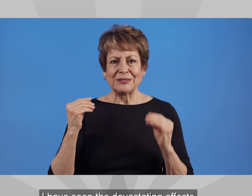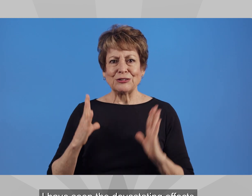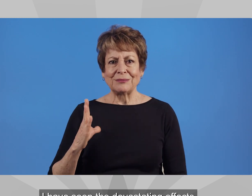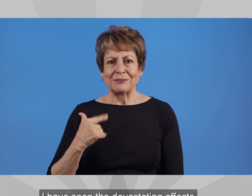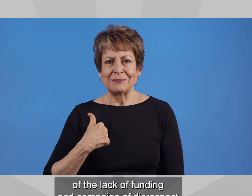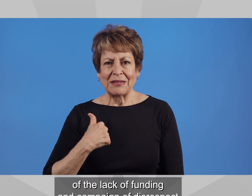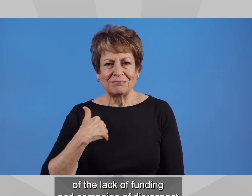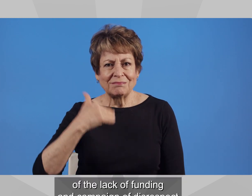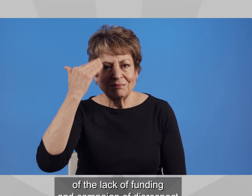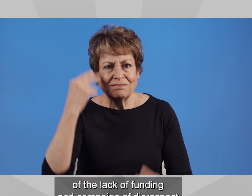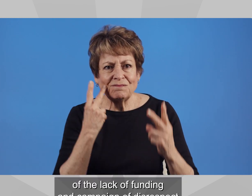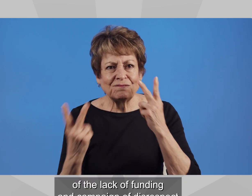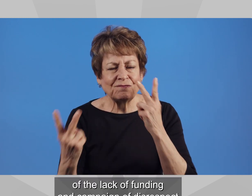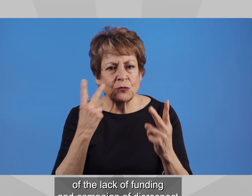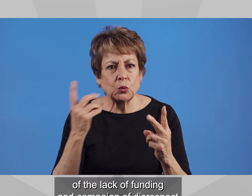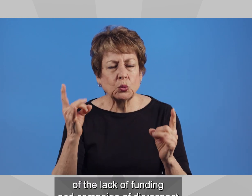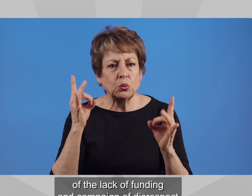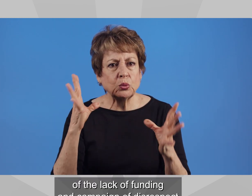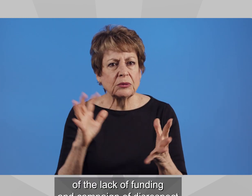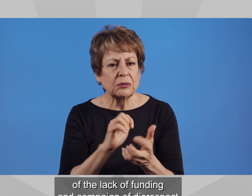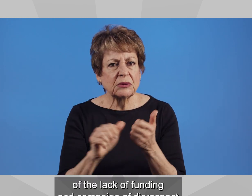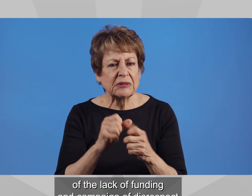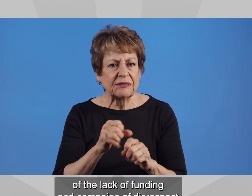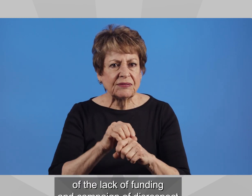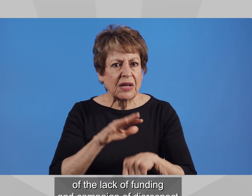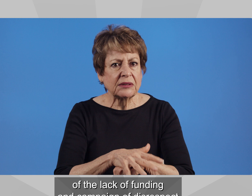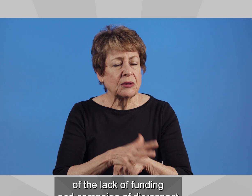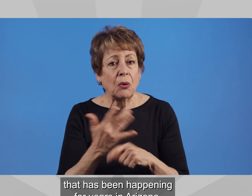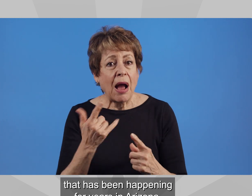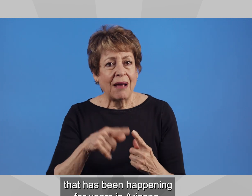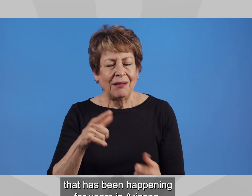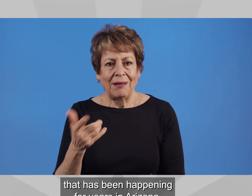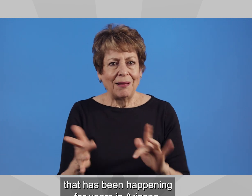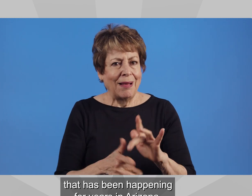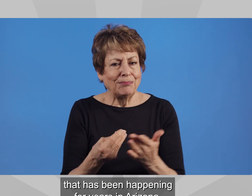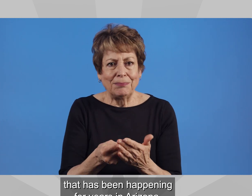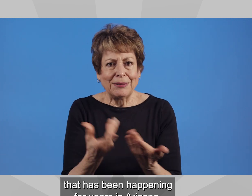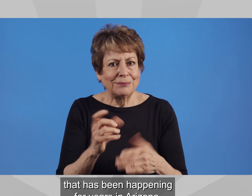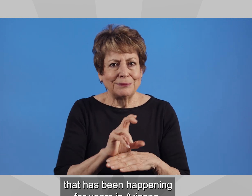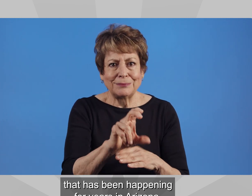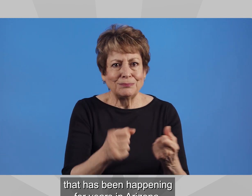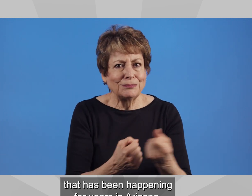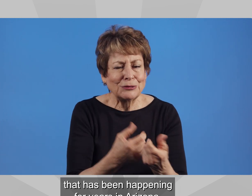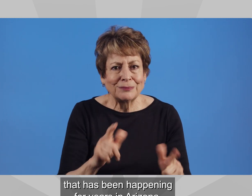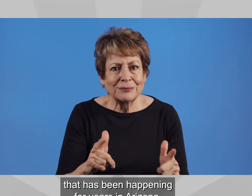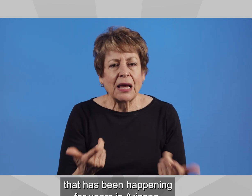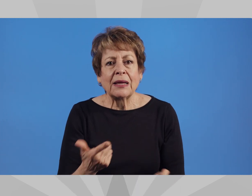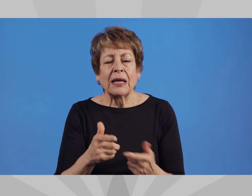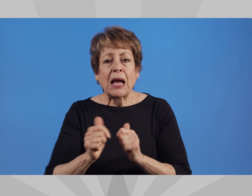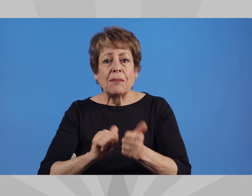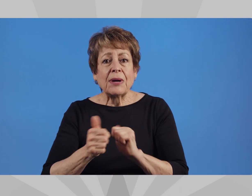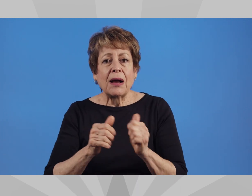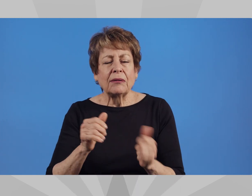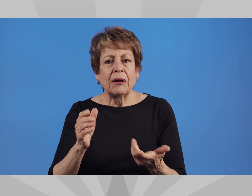devastating effects of the lack of funding and campaign of disrespect that has been happening for years in Arizona.